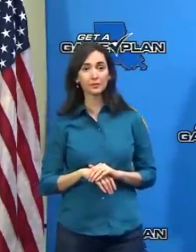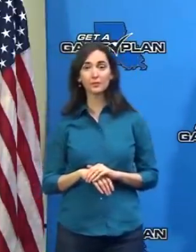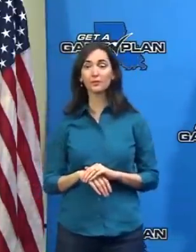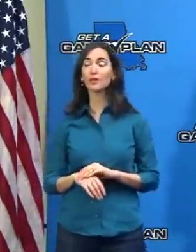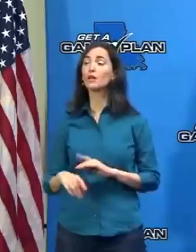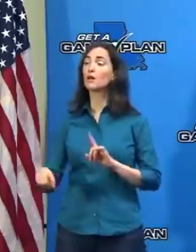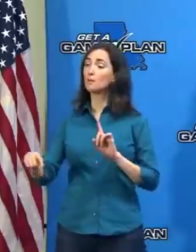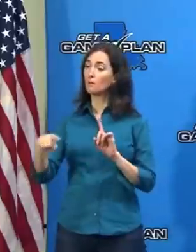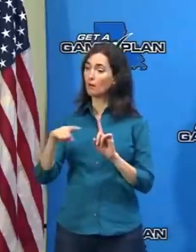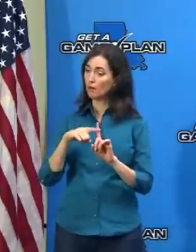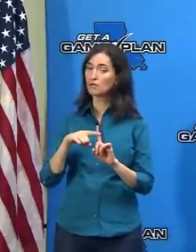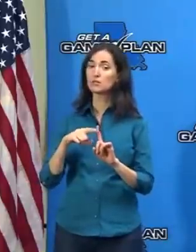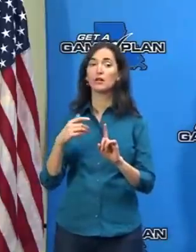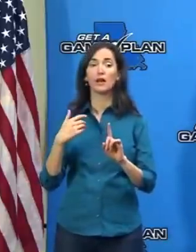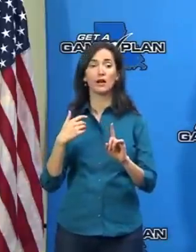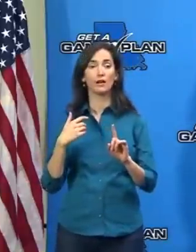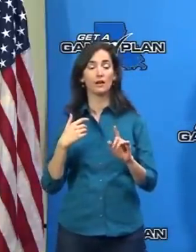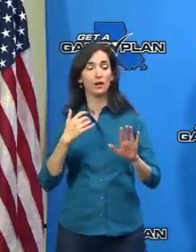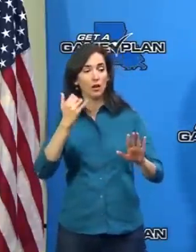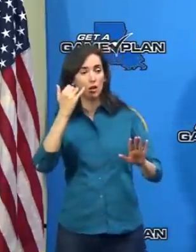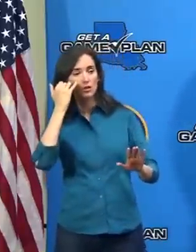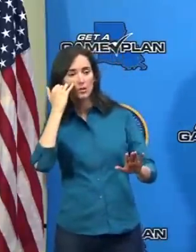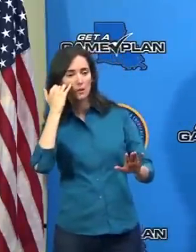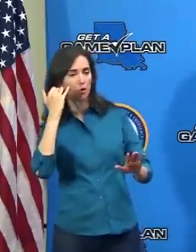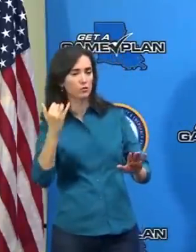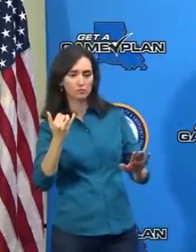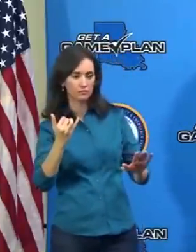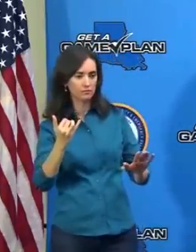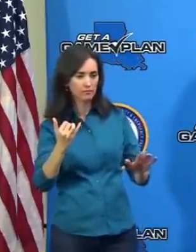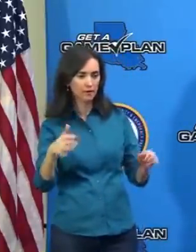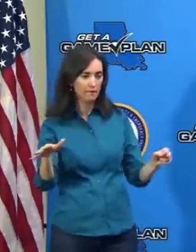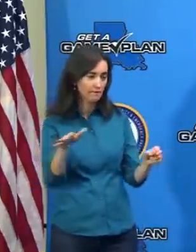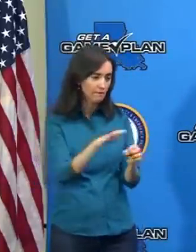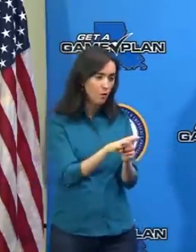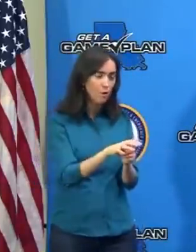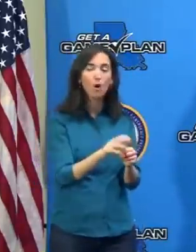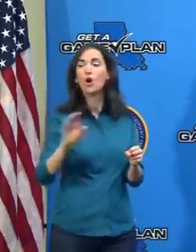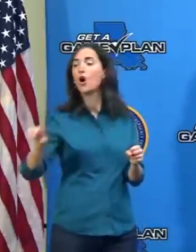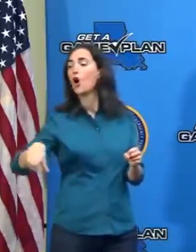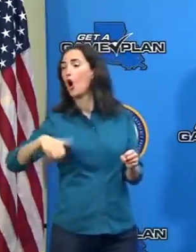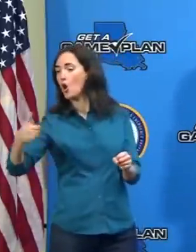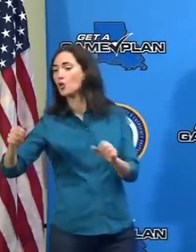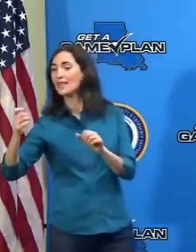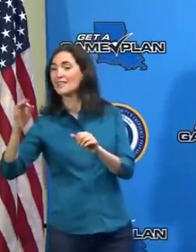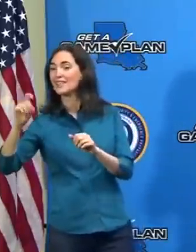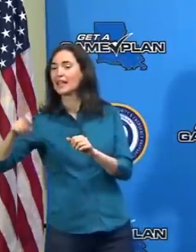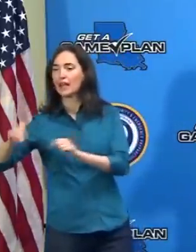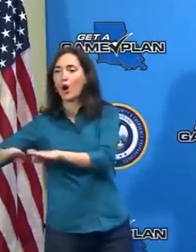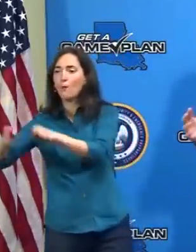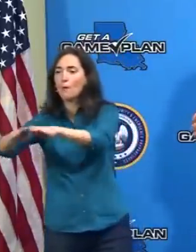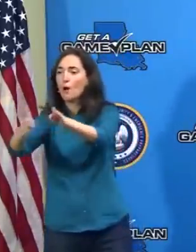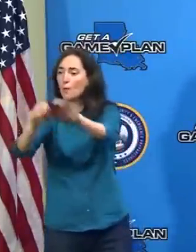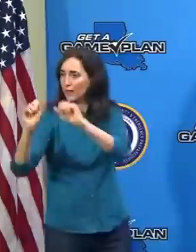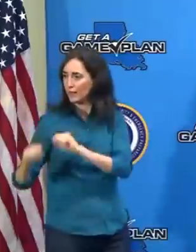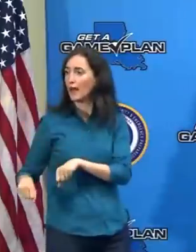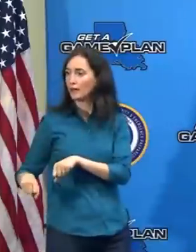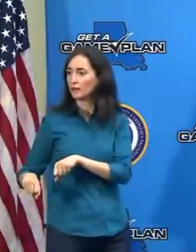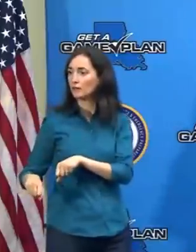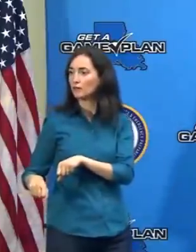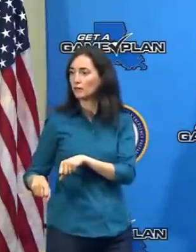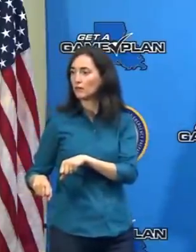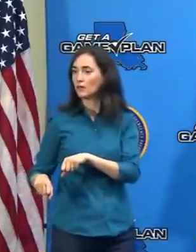contingencies in place to very quickly open additional congregant shelters as necessary. So we're going to grow that